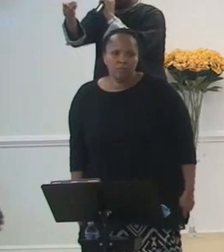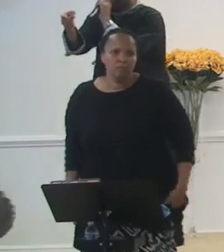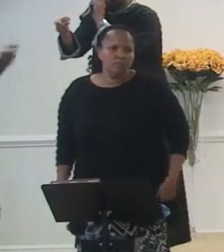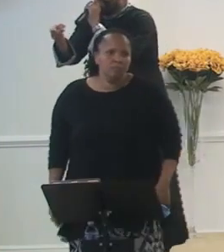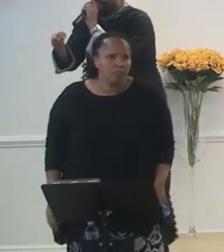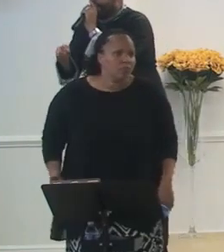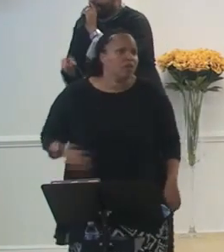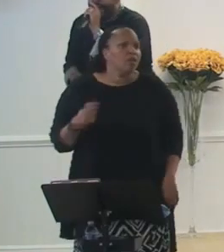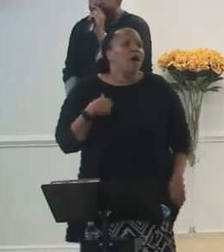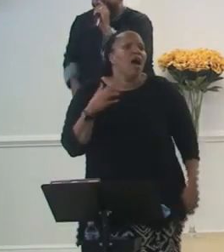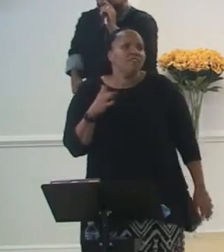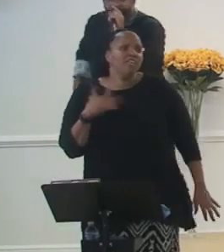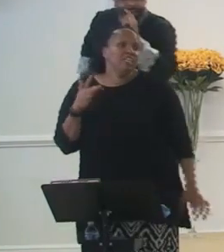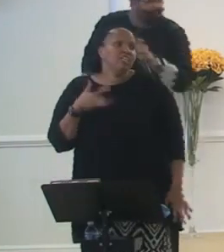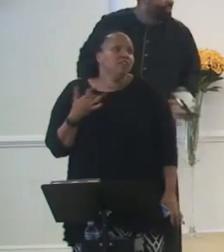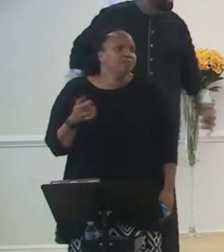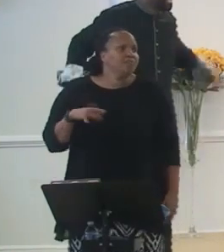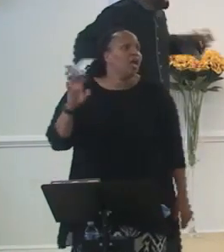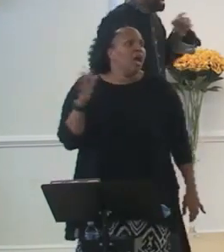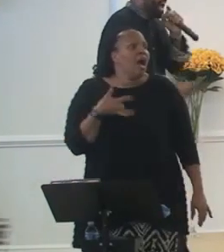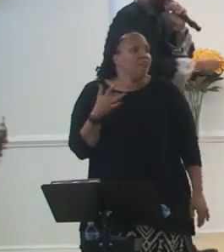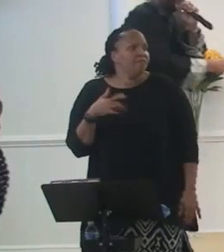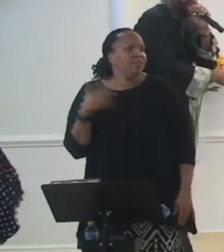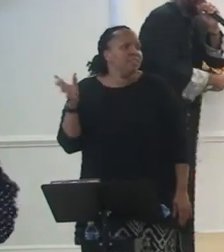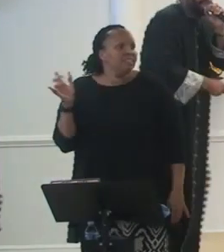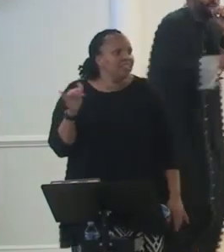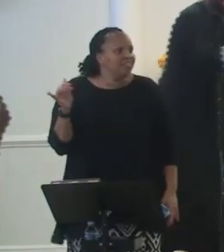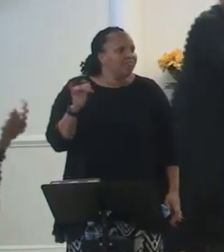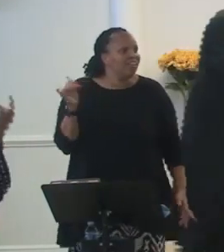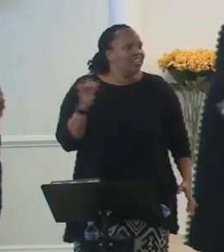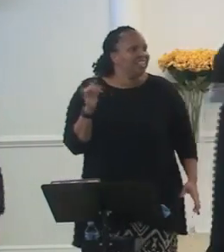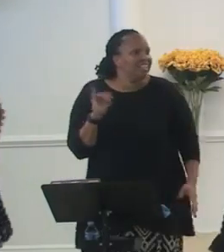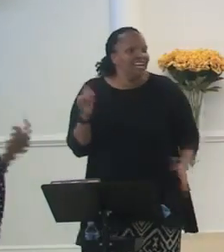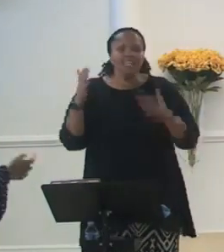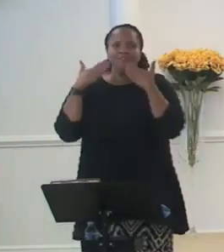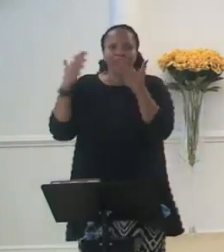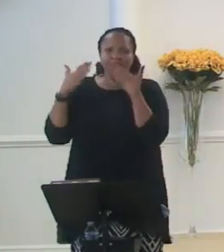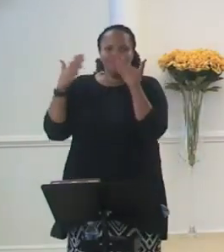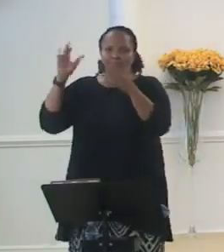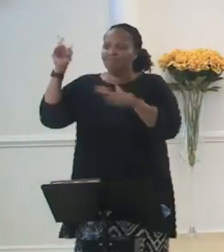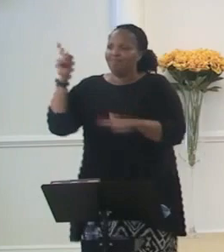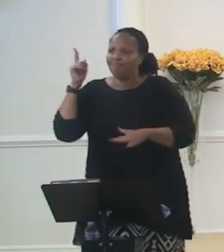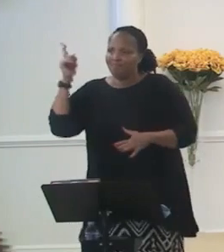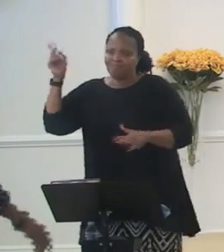feel. Then tell him I feel like thanking him. I feel like thanking, thanking.